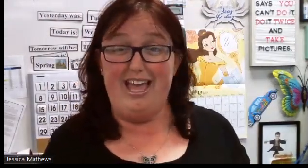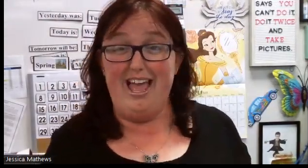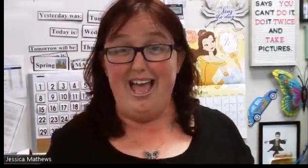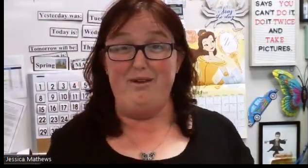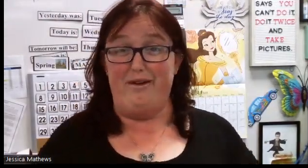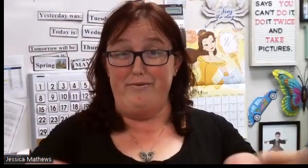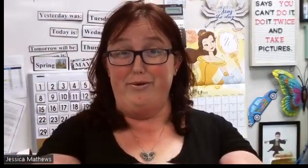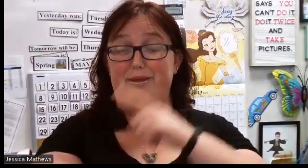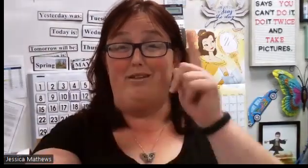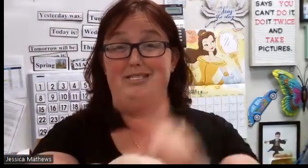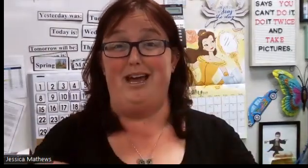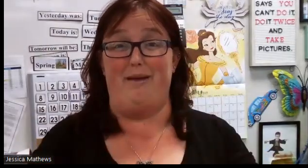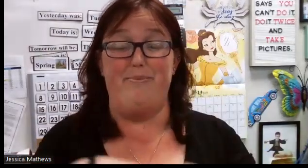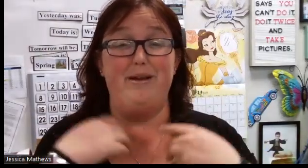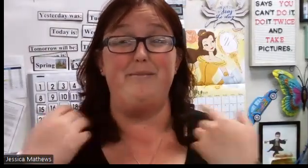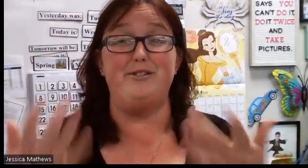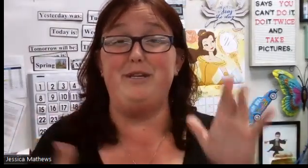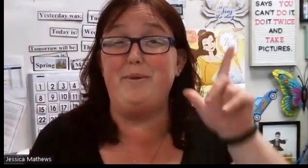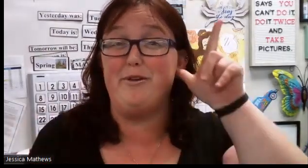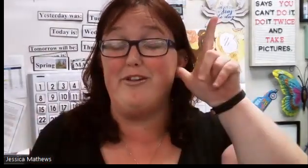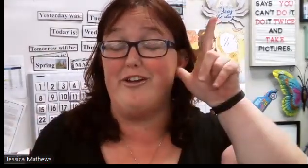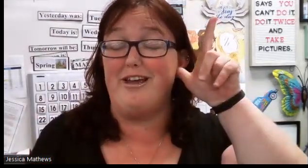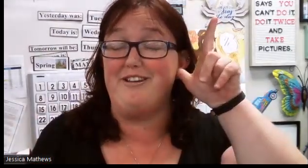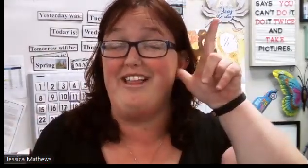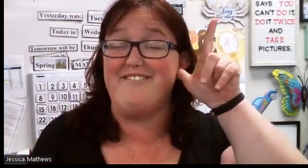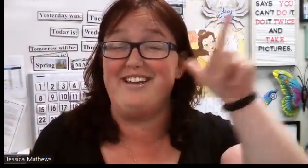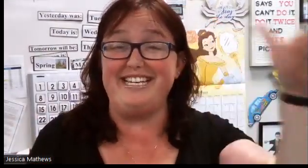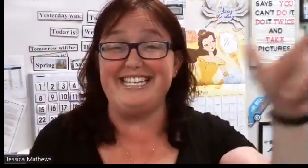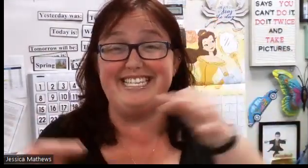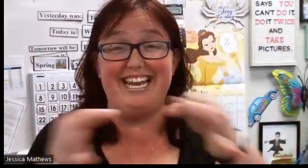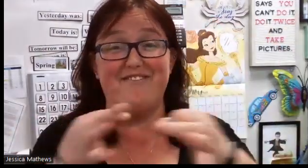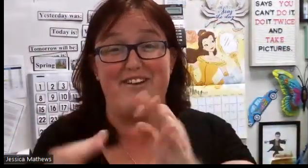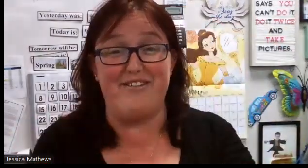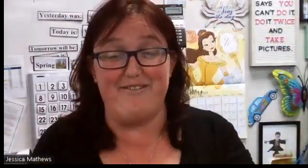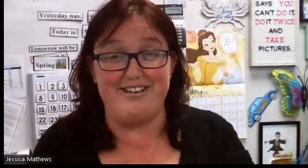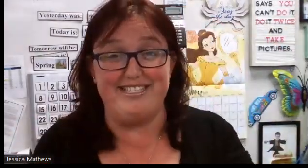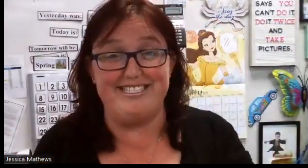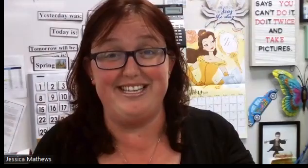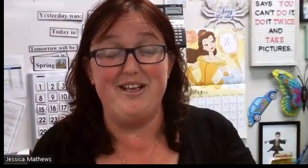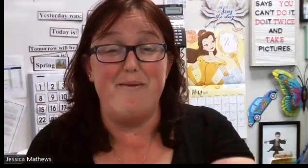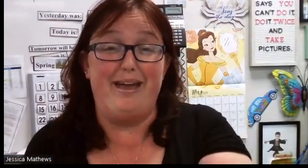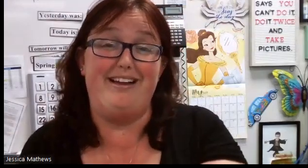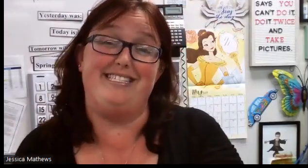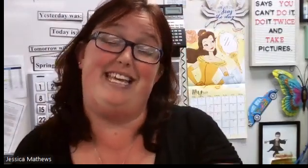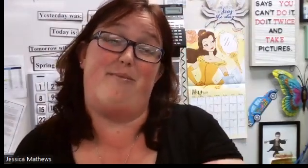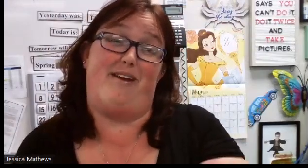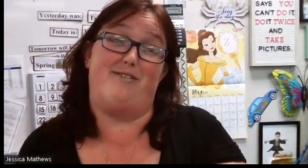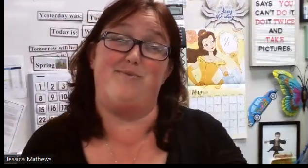and you haven't for a really long time. There's still people in your life that you need to listen and follow their directions. Parents, care providers,